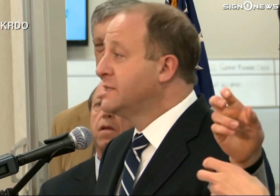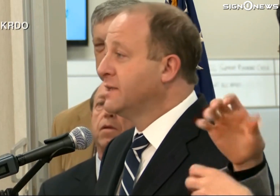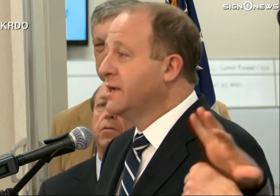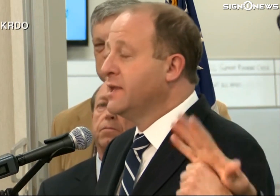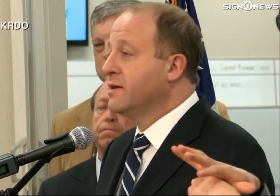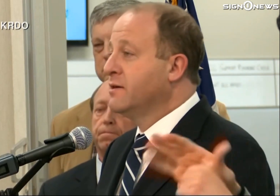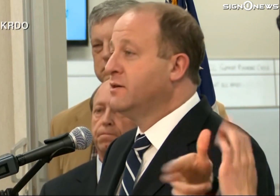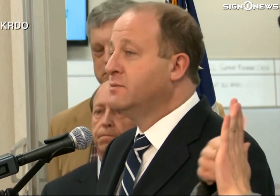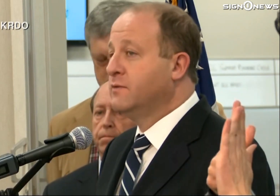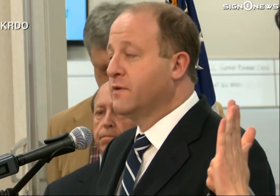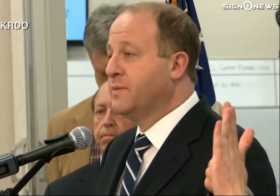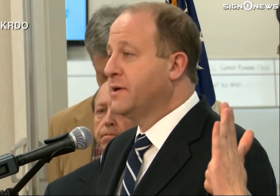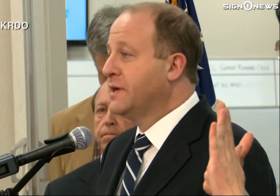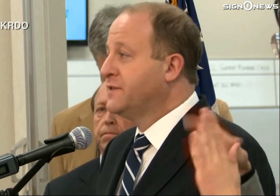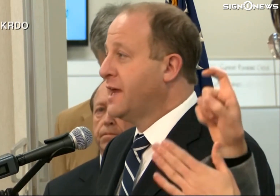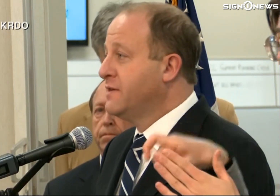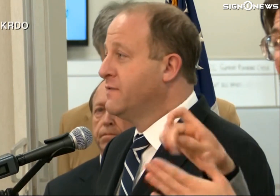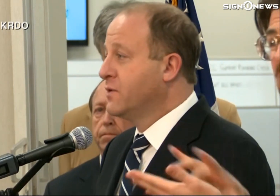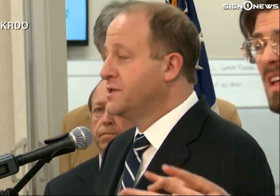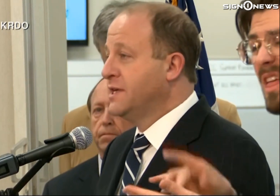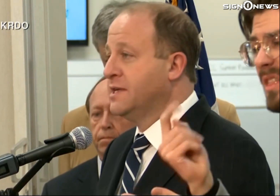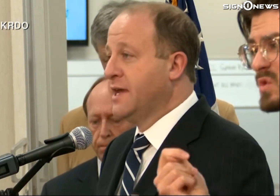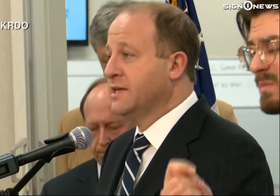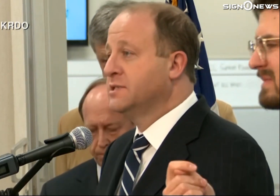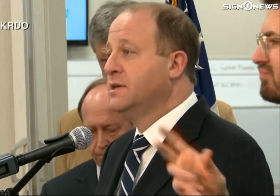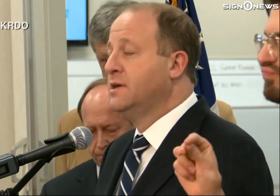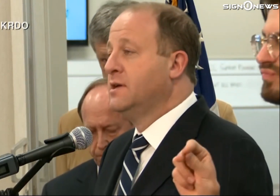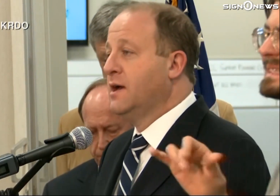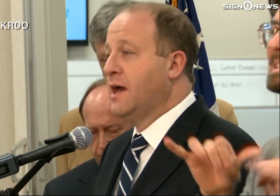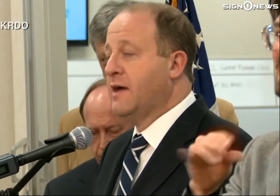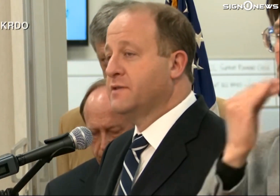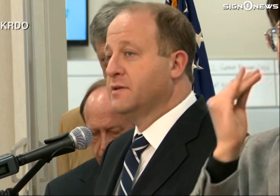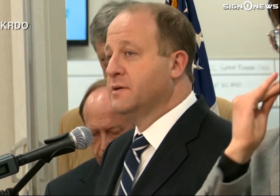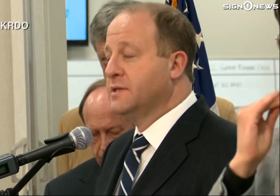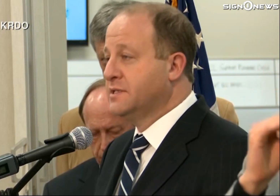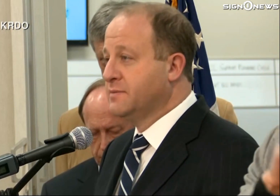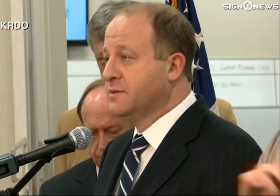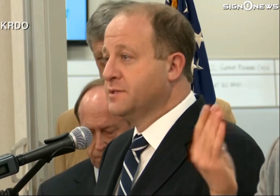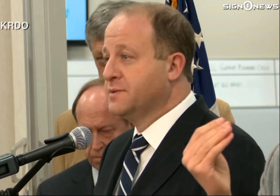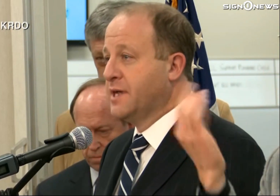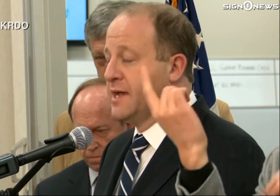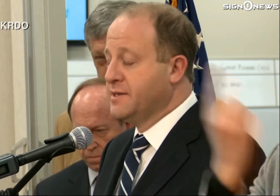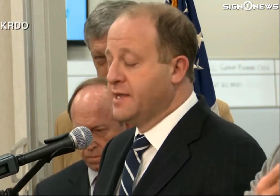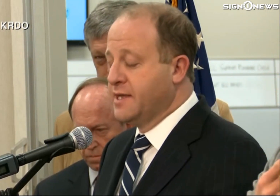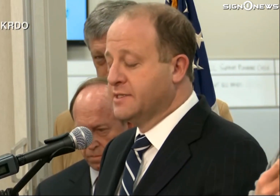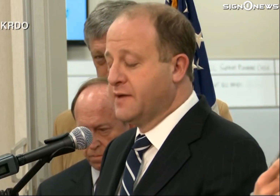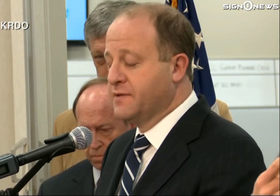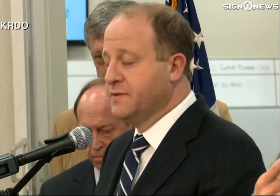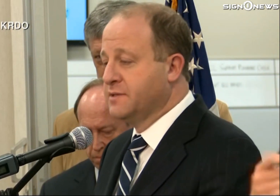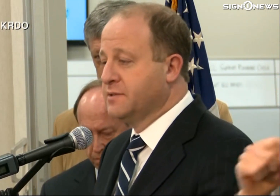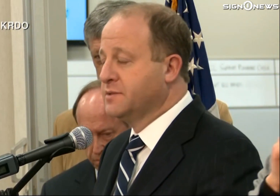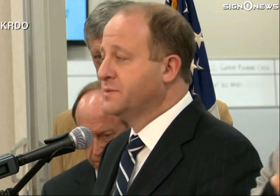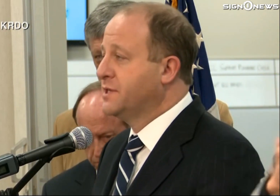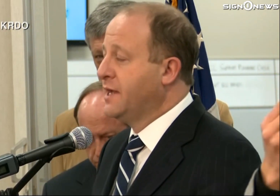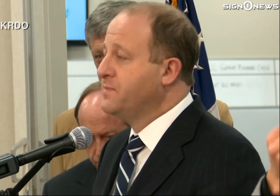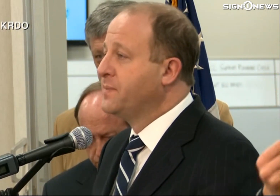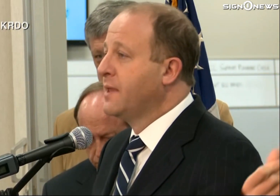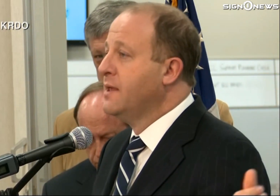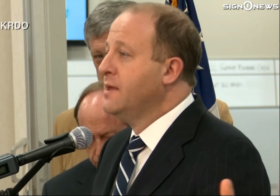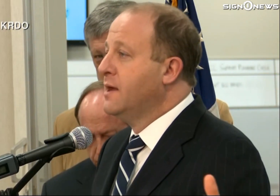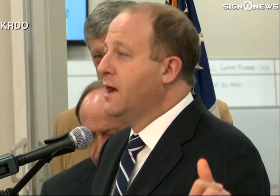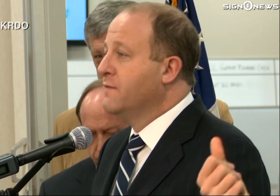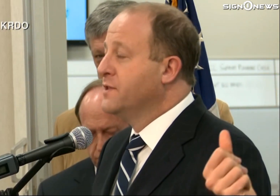remain isolated in their home for a period of 10 to 14 days after the symptoms subside, 10 days after the symptoms